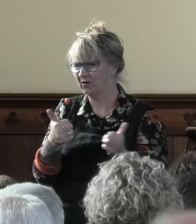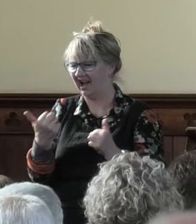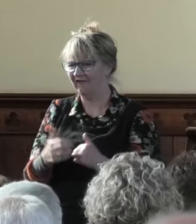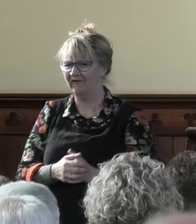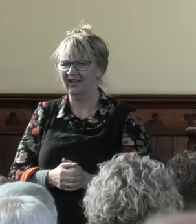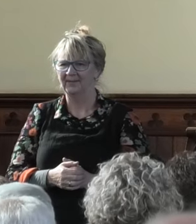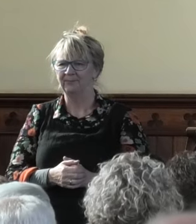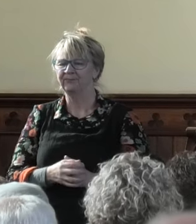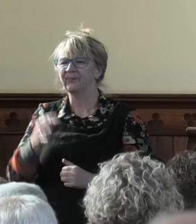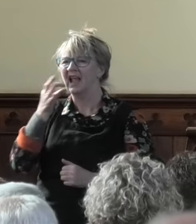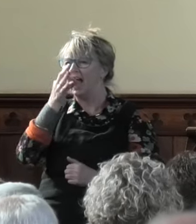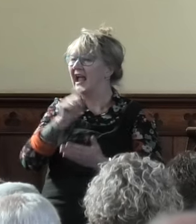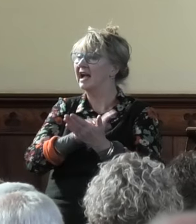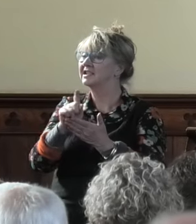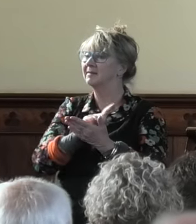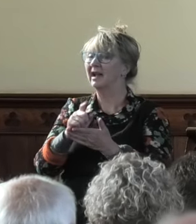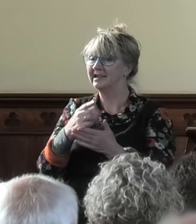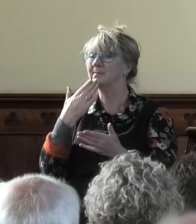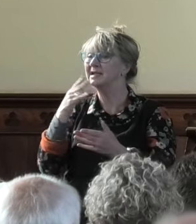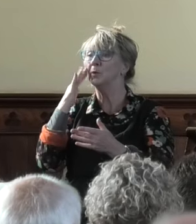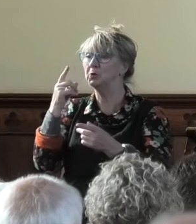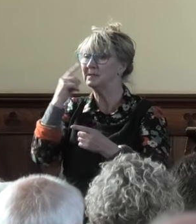Ask him later over a cuppa to do some voices for you.